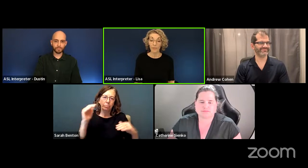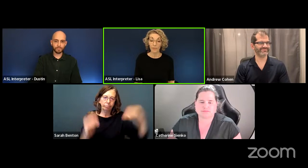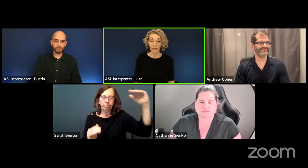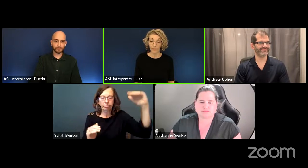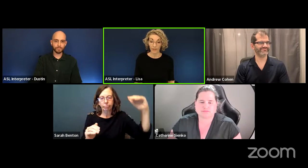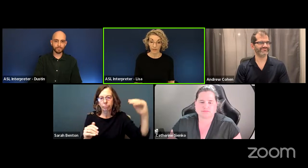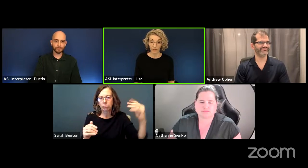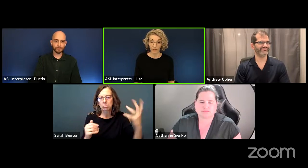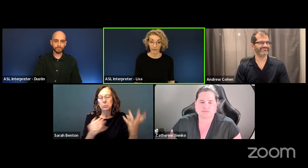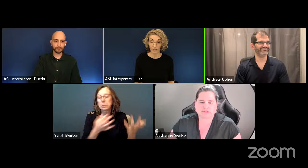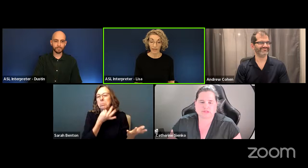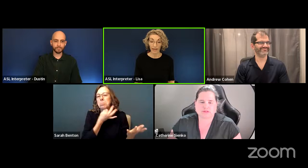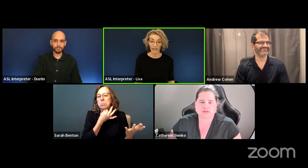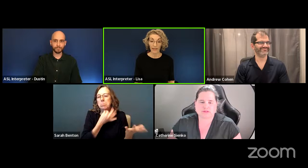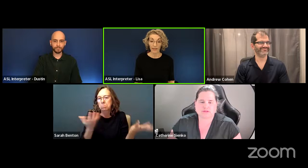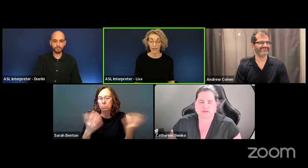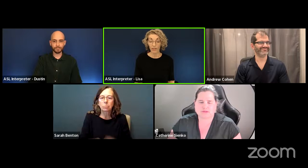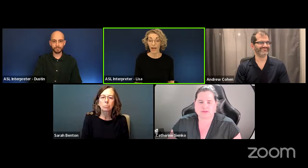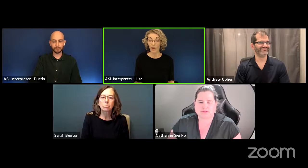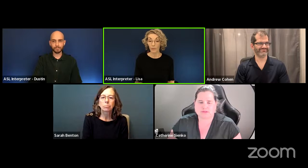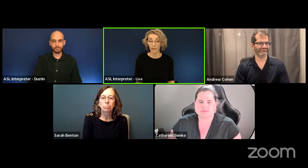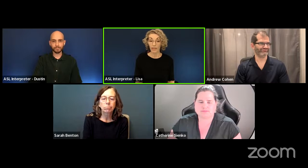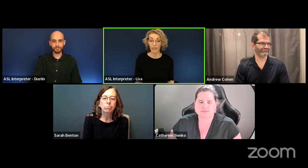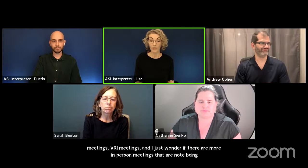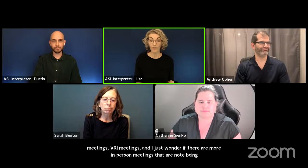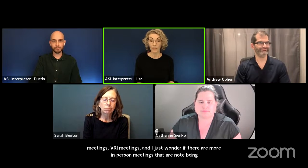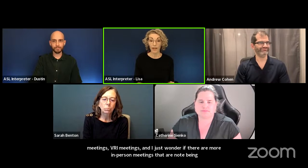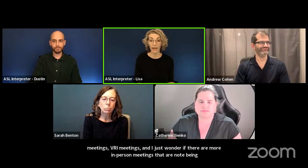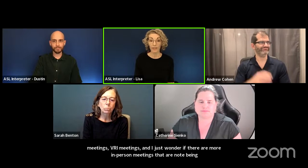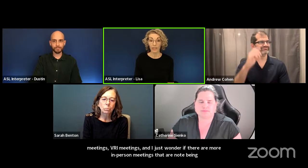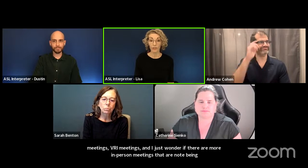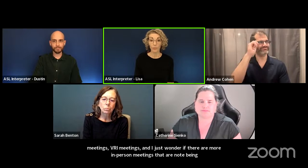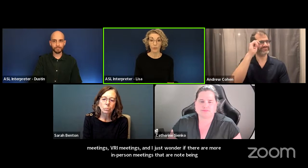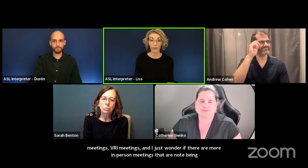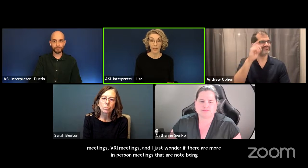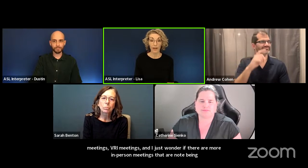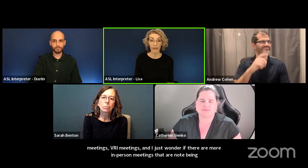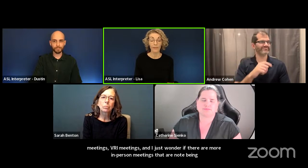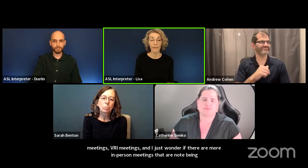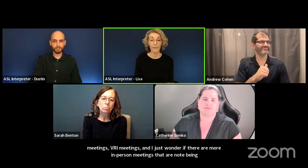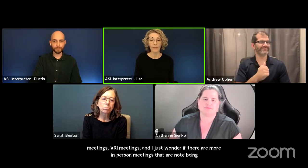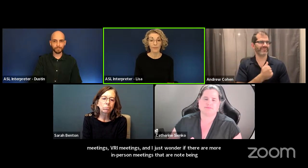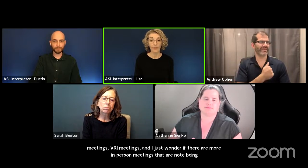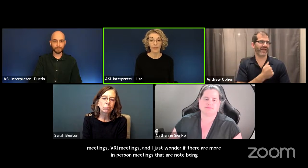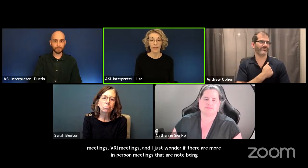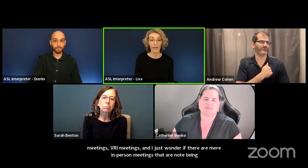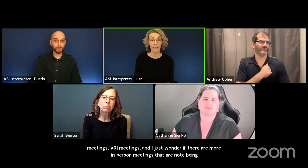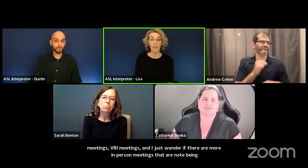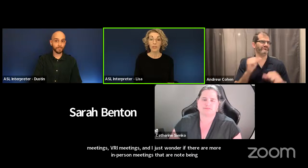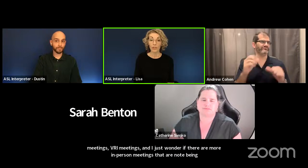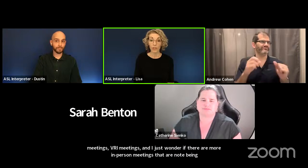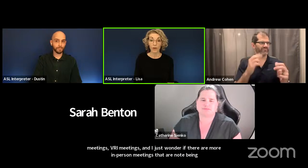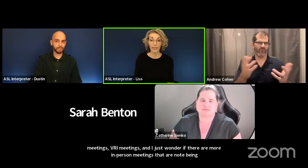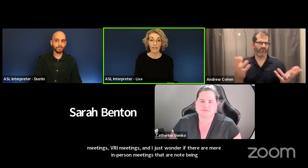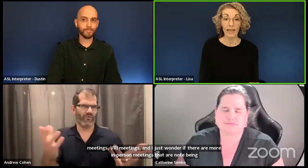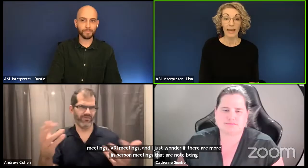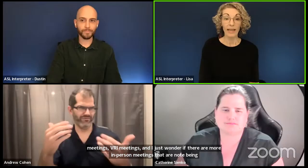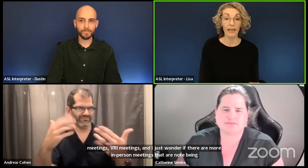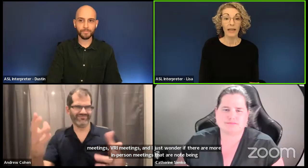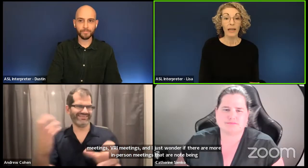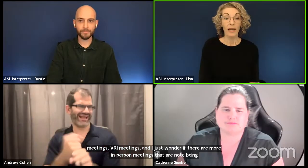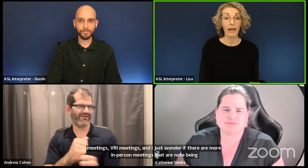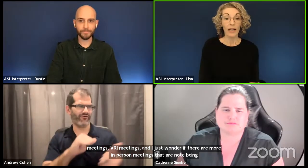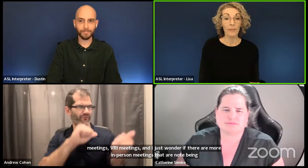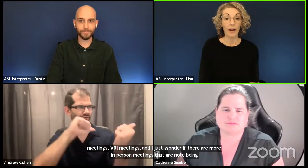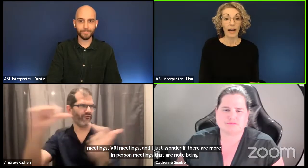are not being filled and that there's a higher percentage of not having an interpreter there. And Commissioner Cohen is